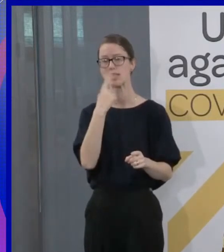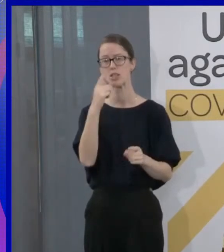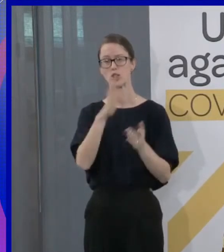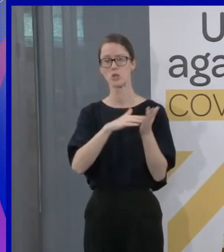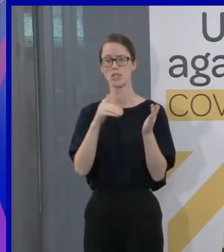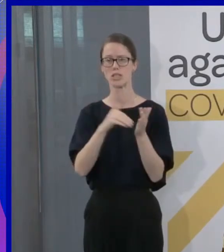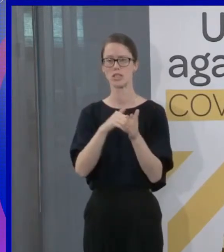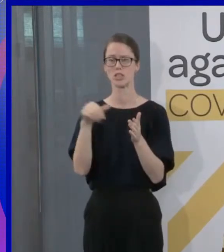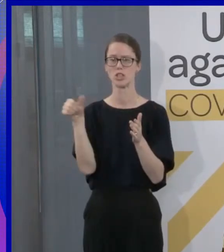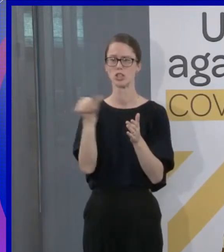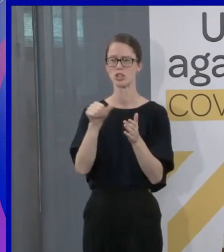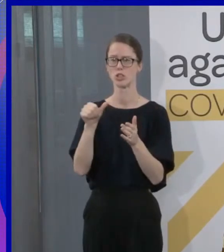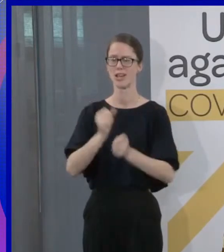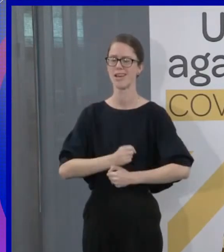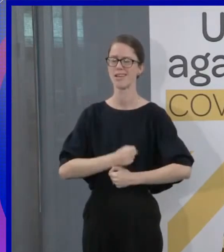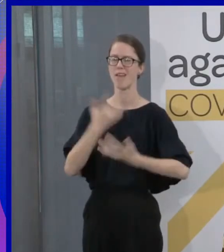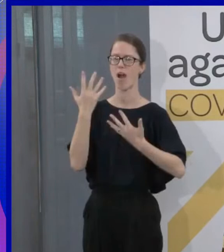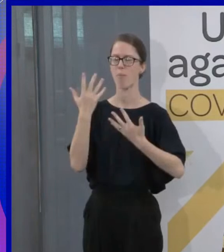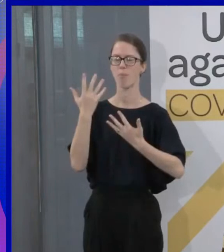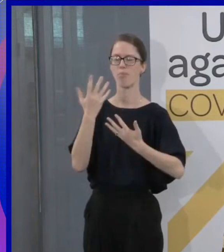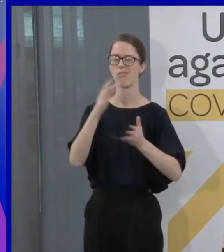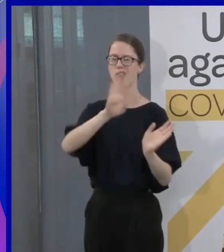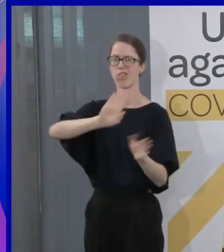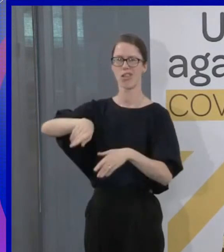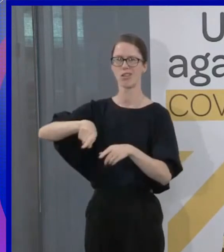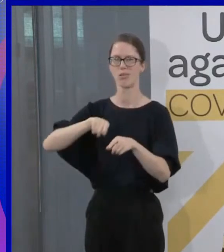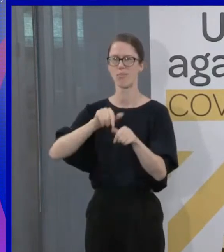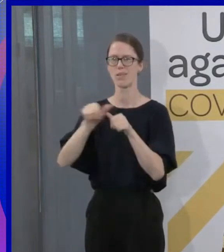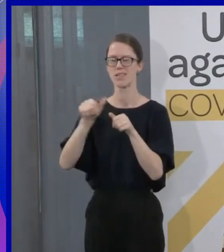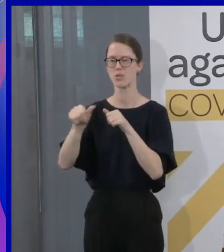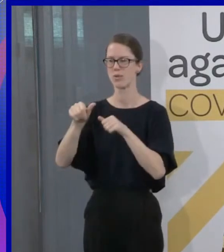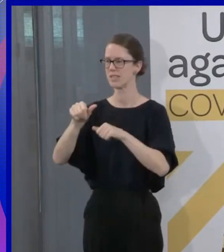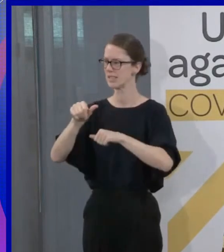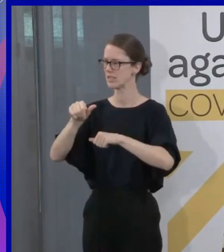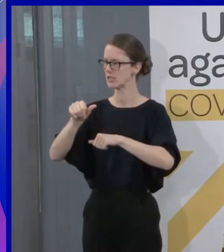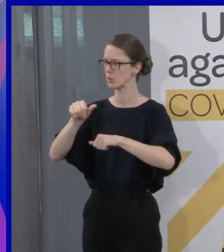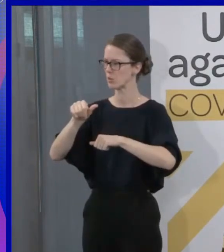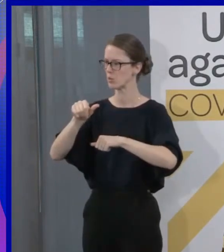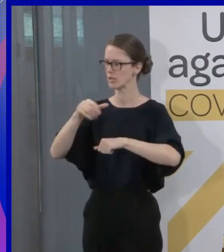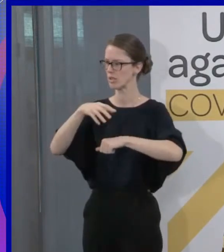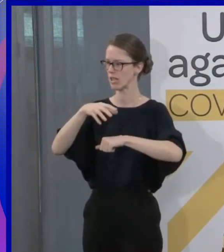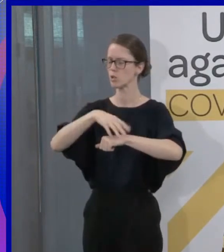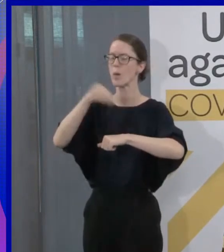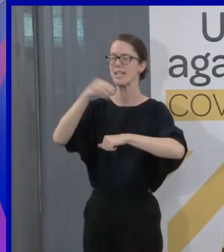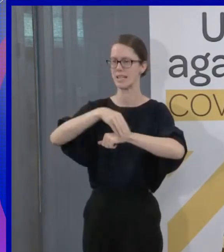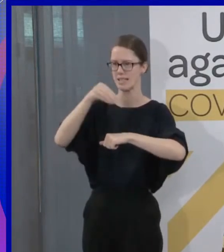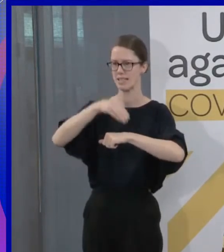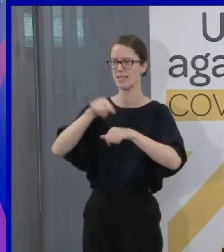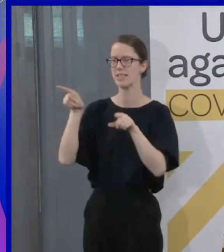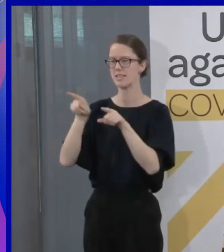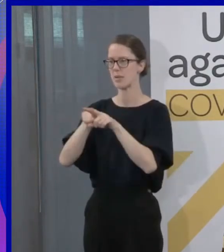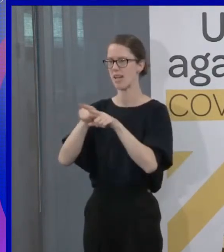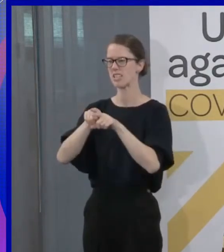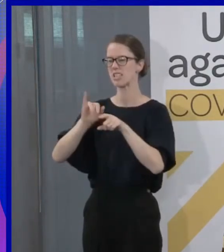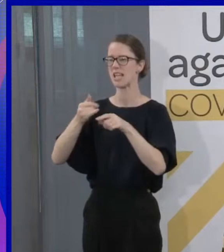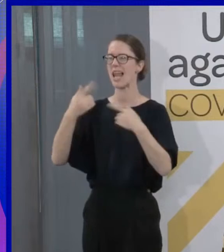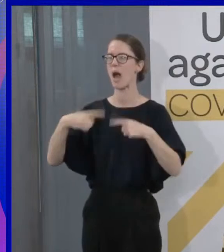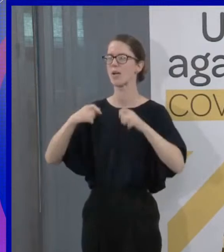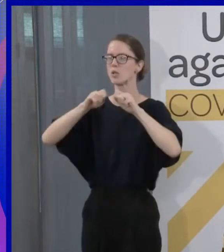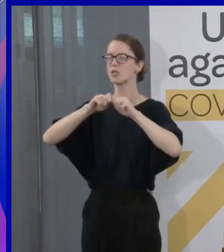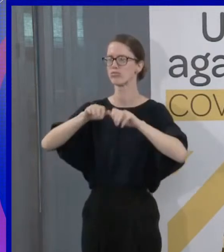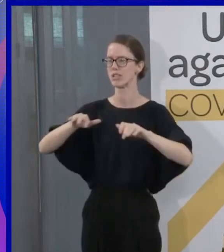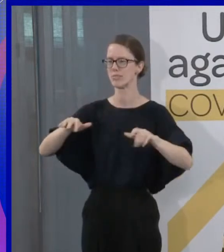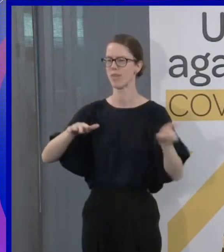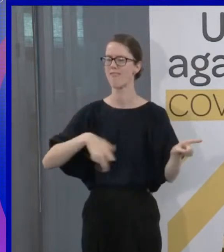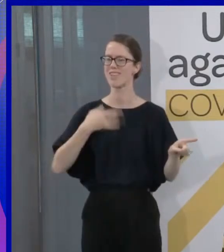Zealand should abandon the elimination approach and try something more like Sweden. Do you have any thoughts on that? I think the